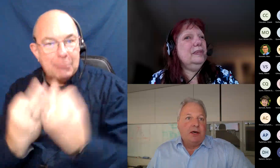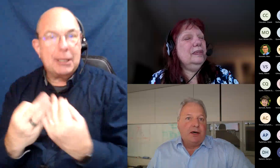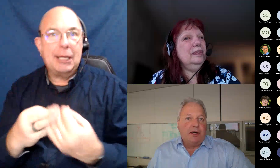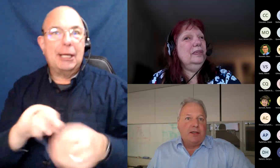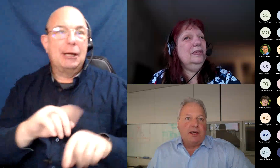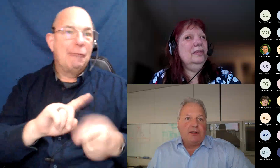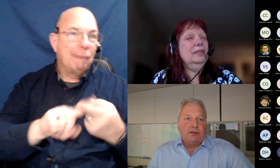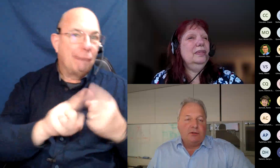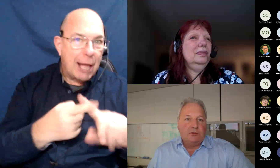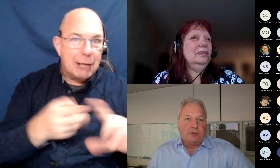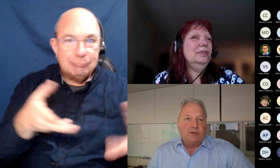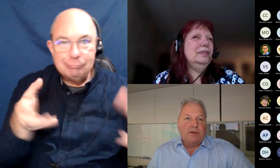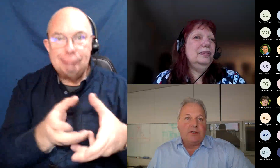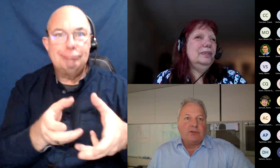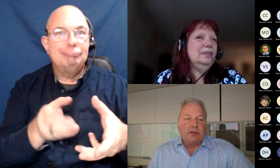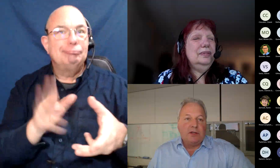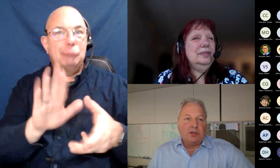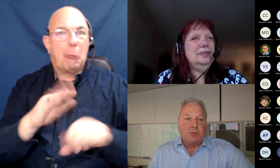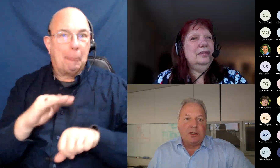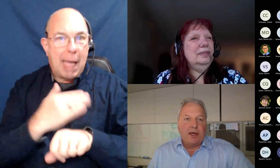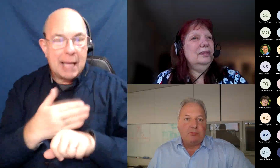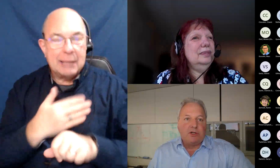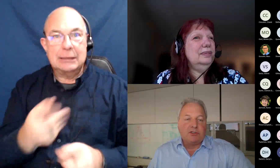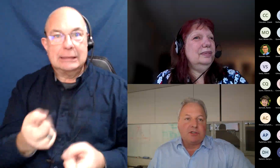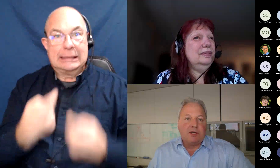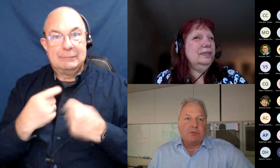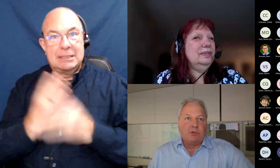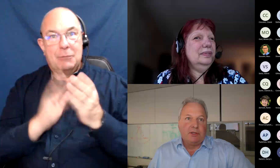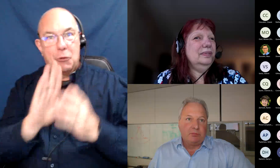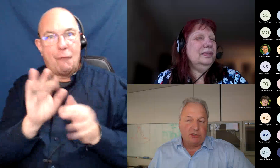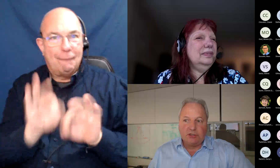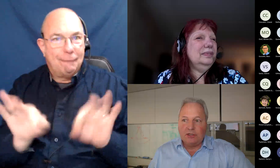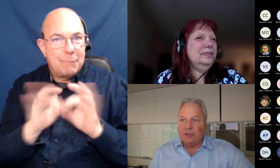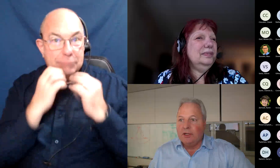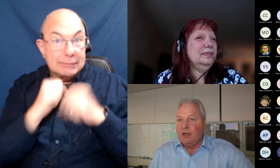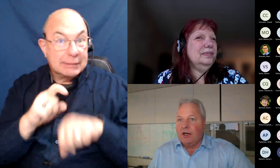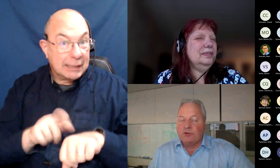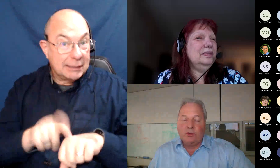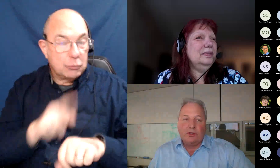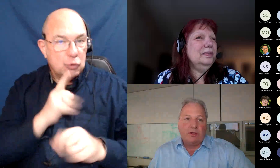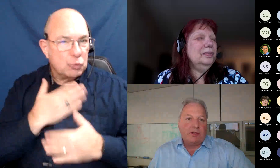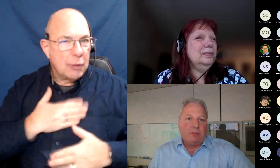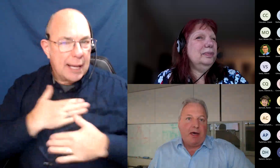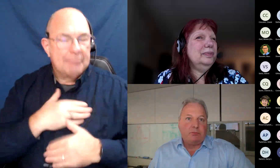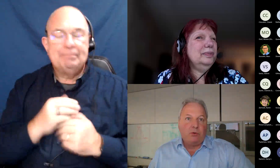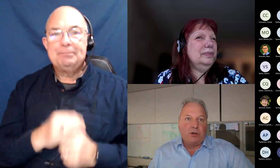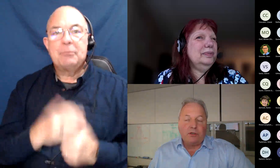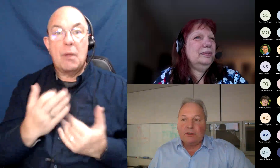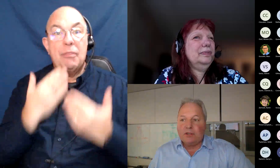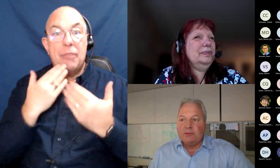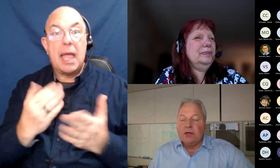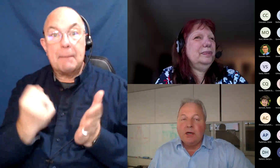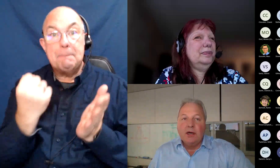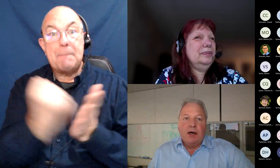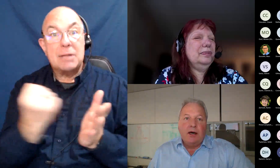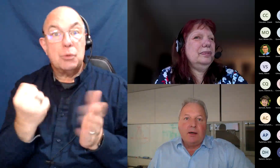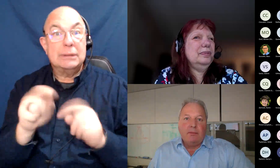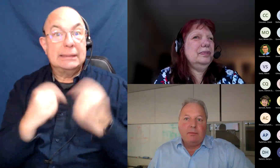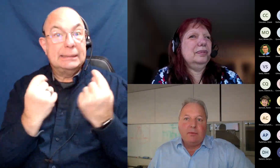pets, and that you're giving us a little bit of that precious time. We really appreciate it. I also want to thank the Passport